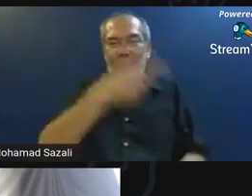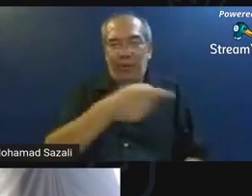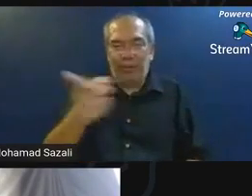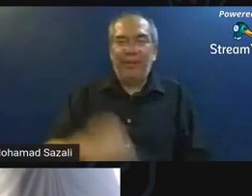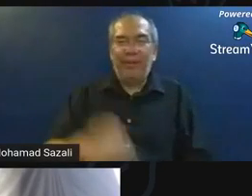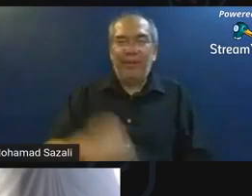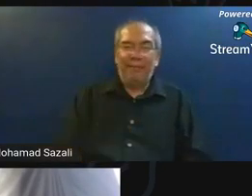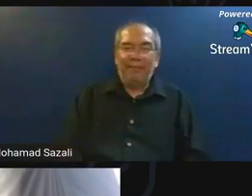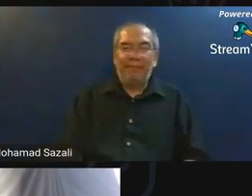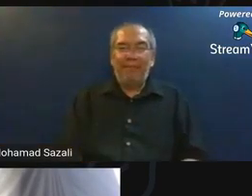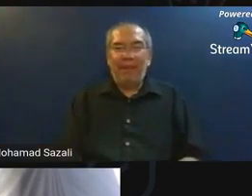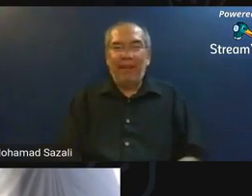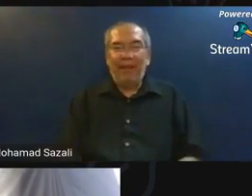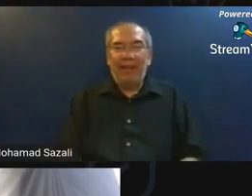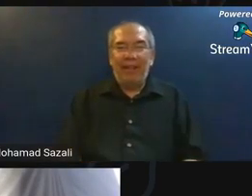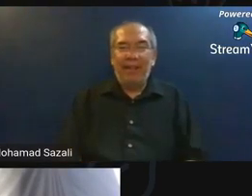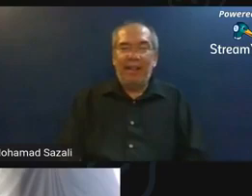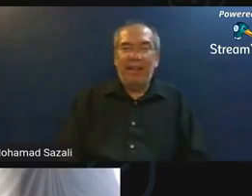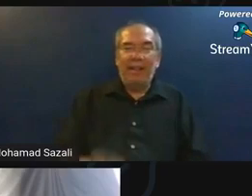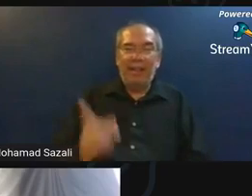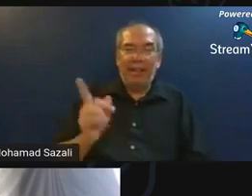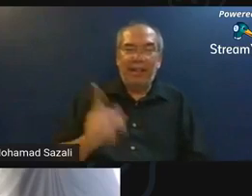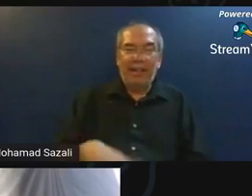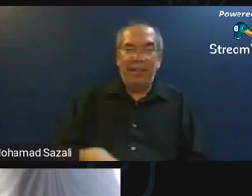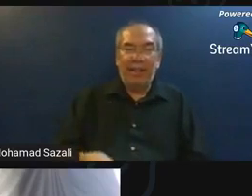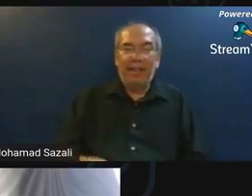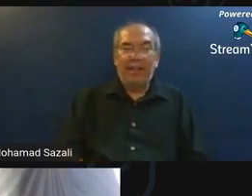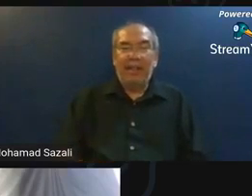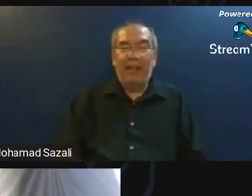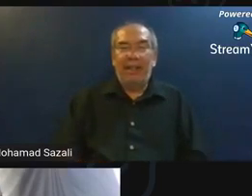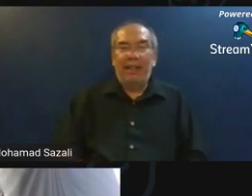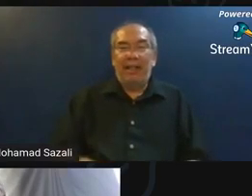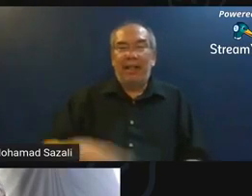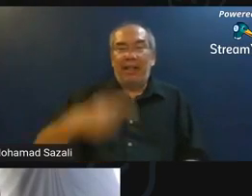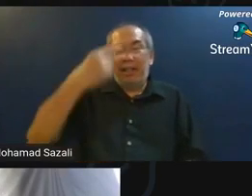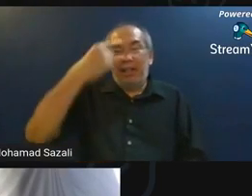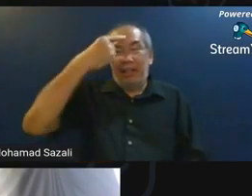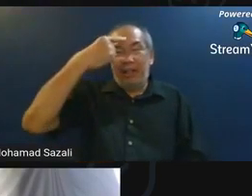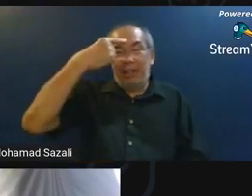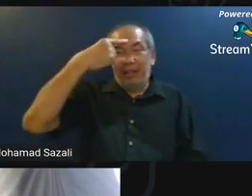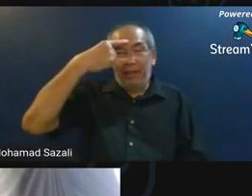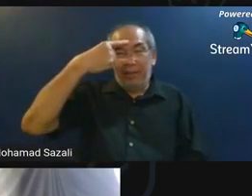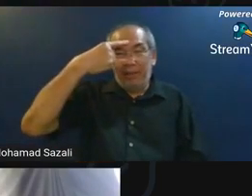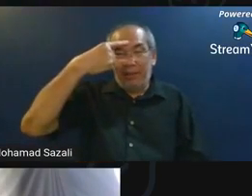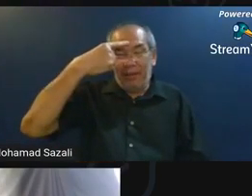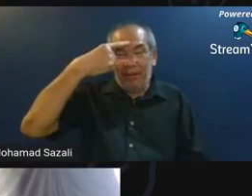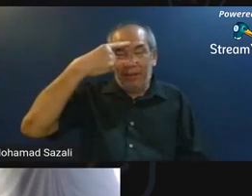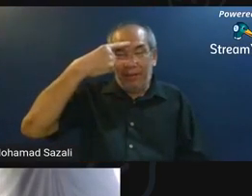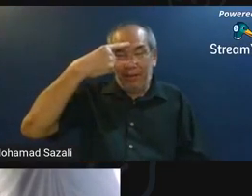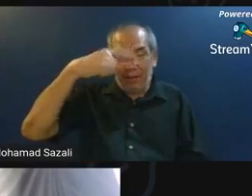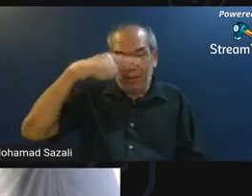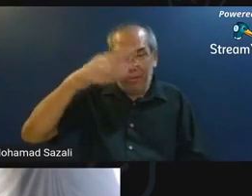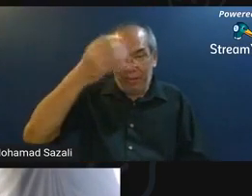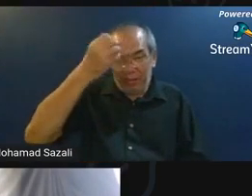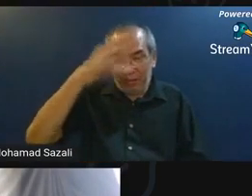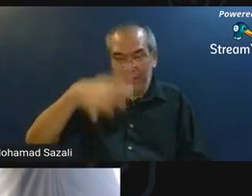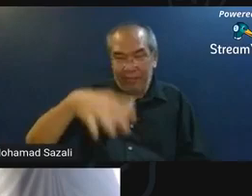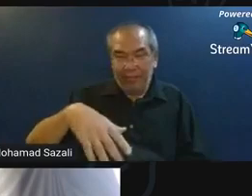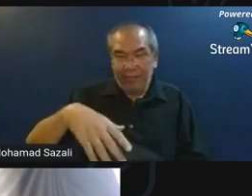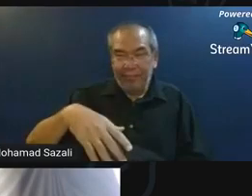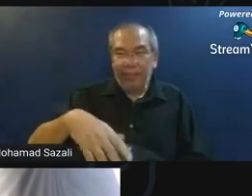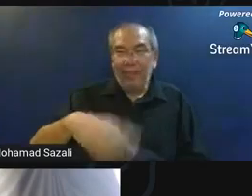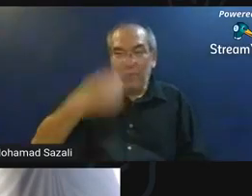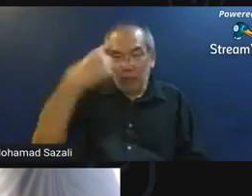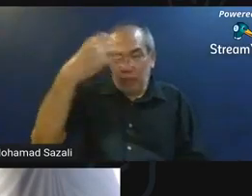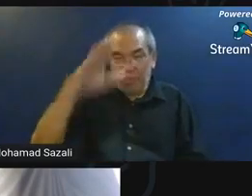So if you're all interested, maybe all of you can contact Cik Amir after this. Maybe we can arrange something